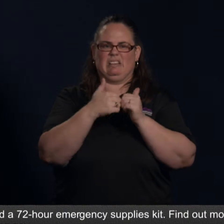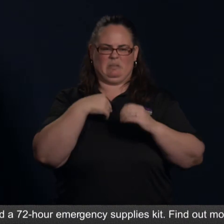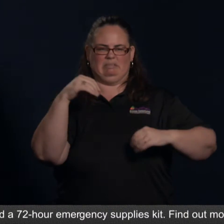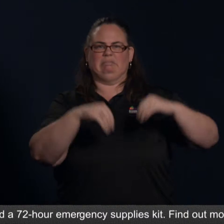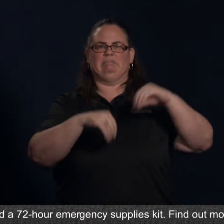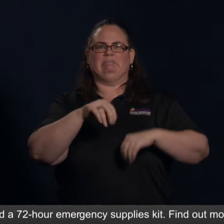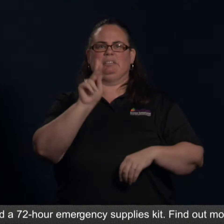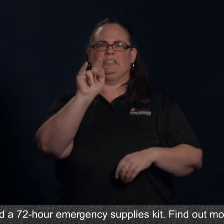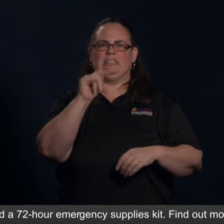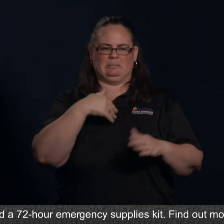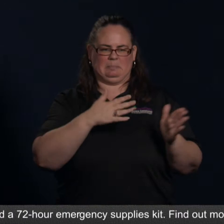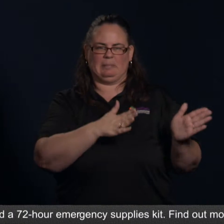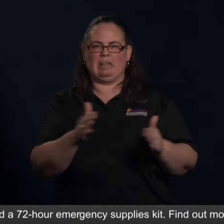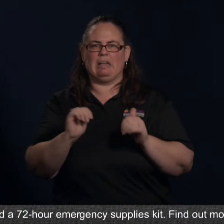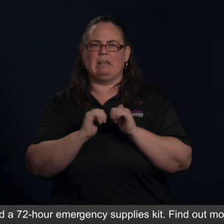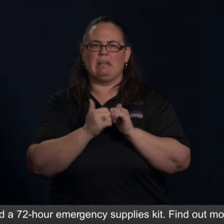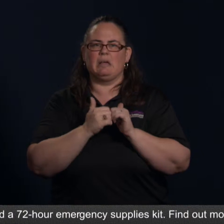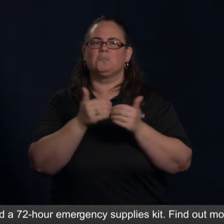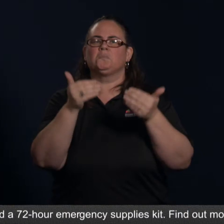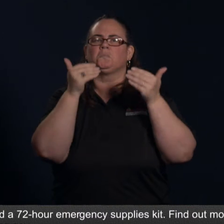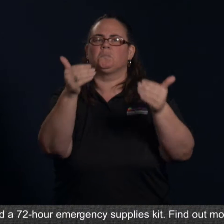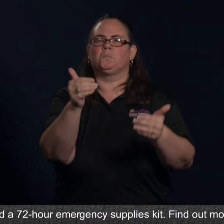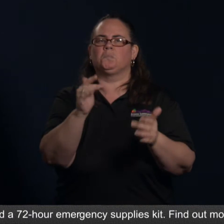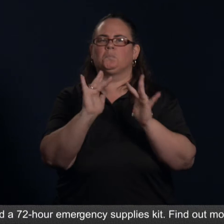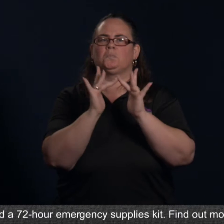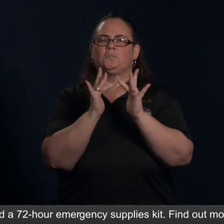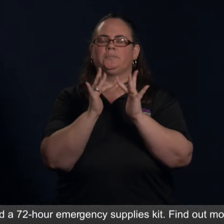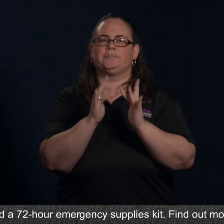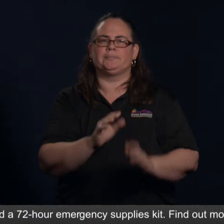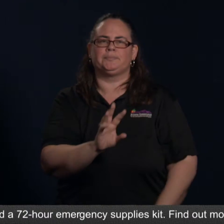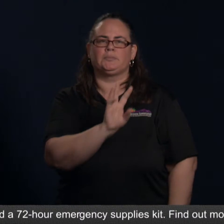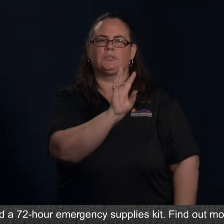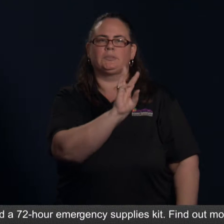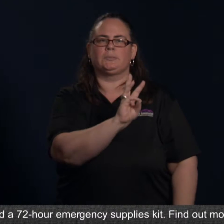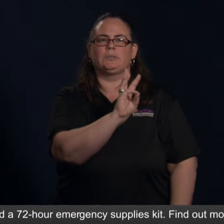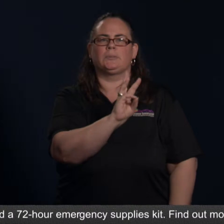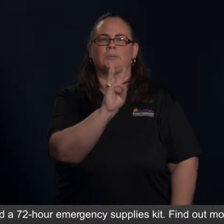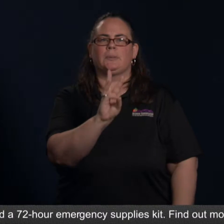Find out more about a kit and plan at